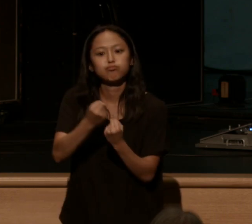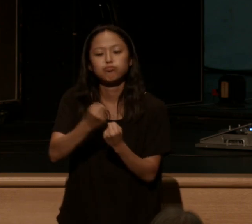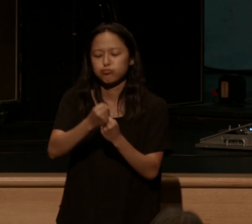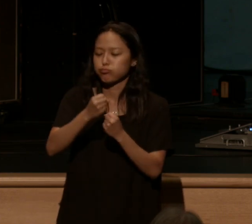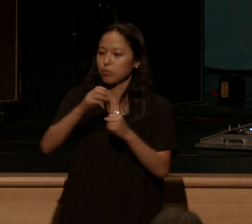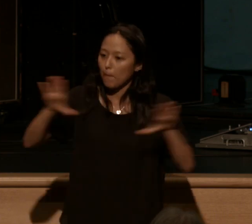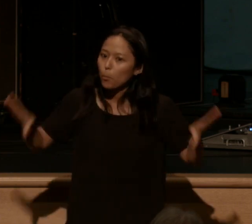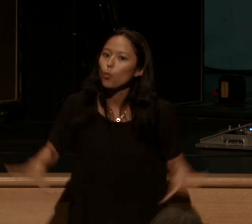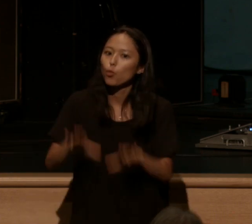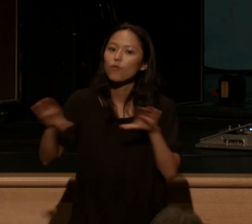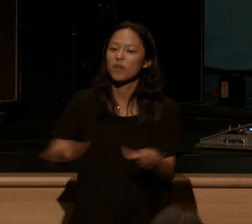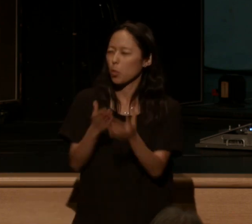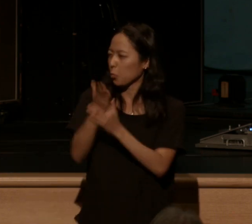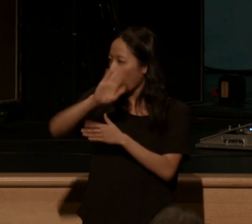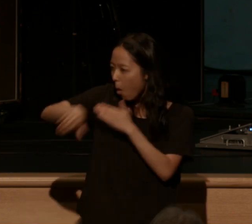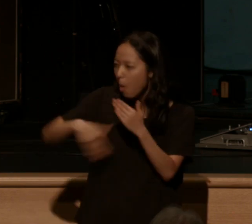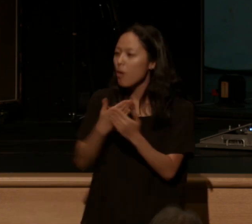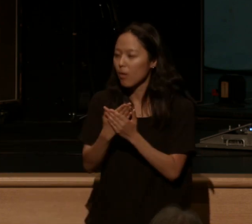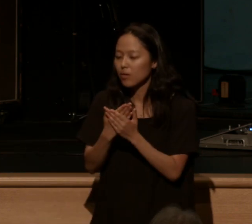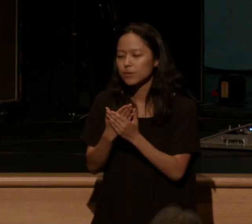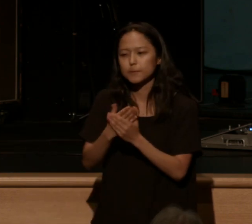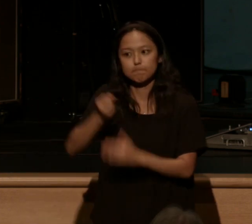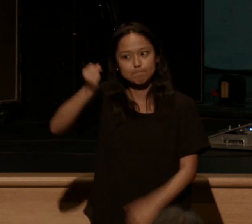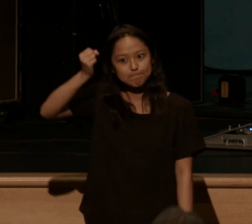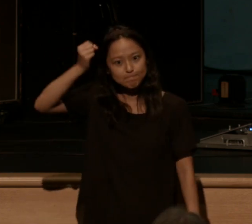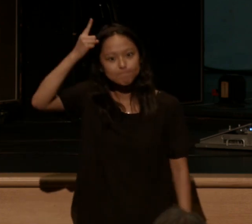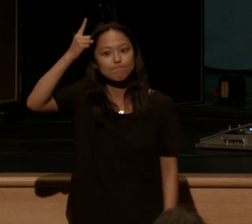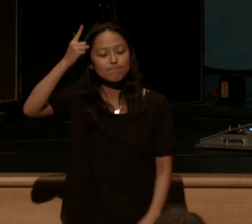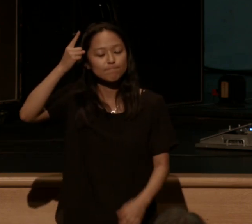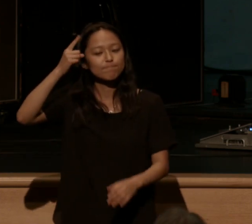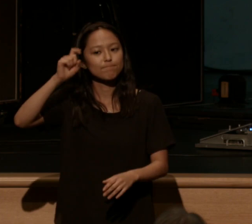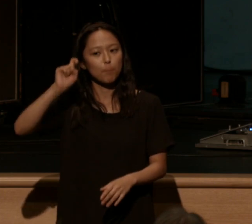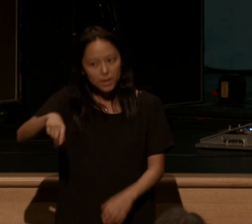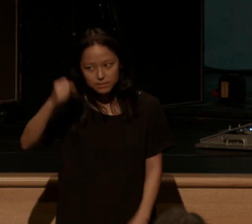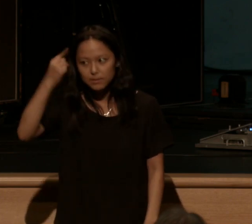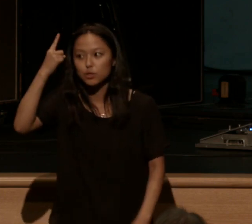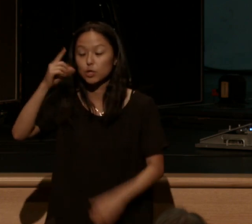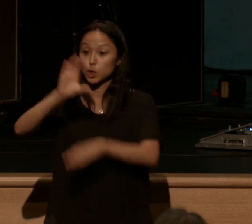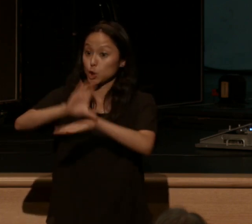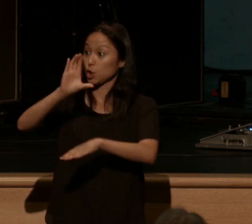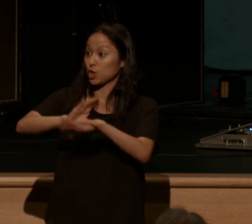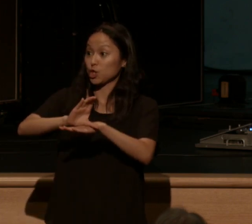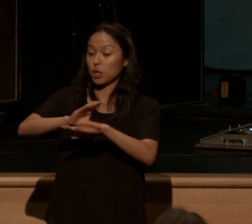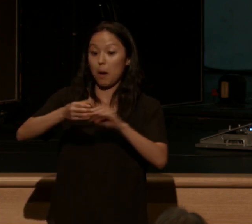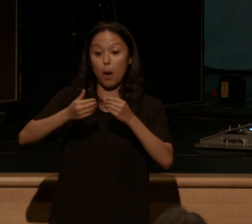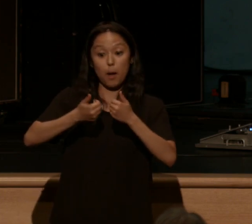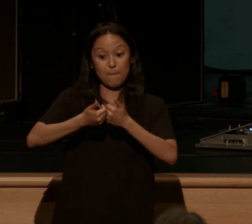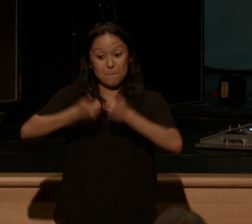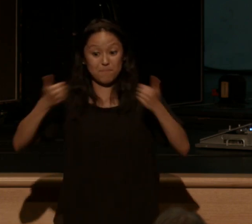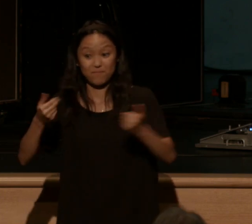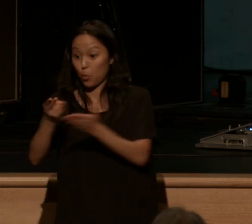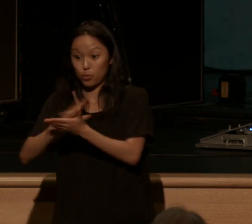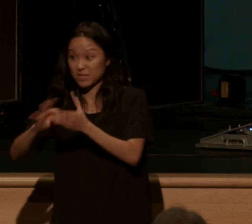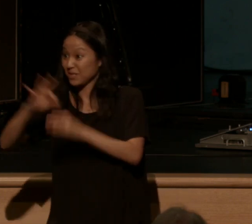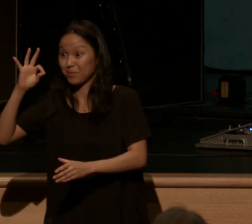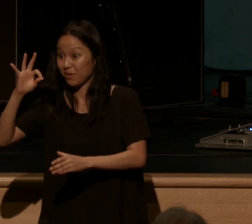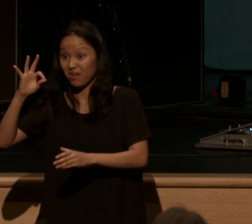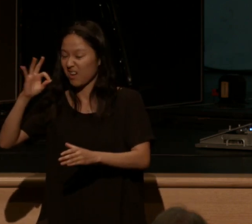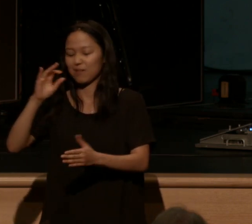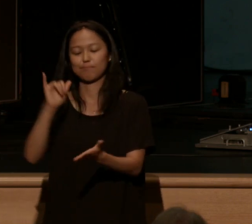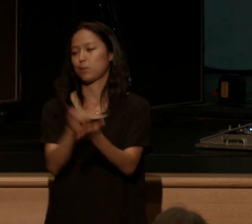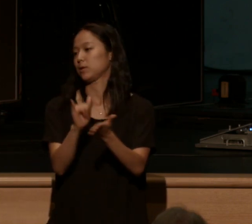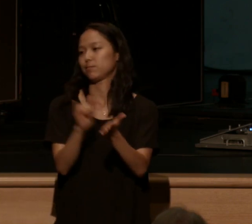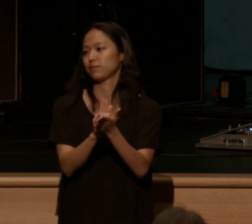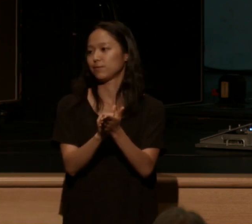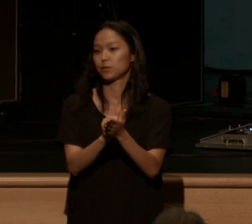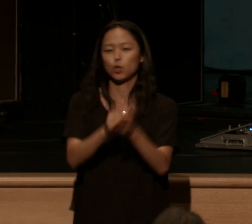So as you go through that, understand the church cannot exist apart from the Holy Spirit. So